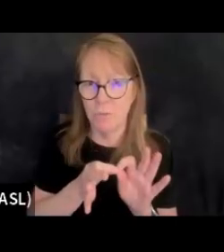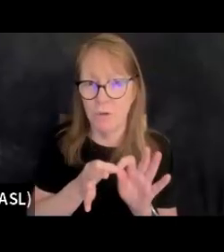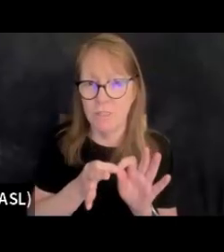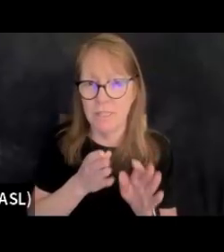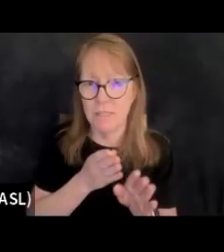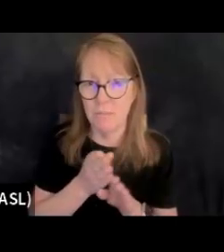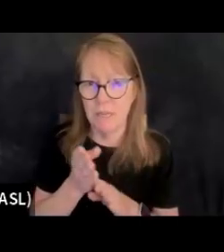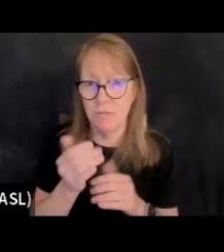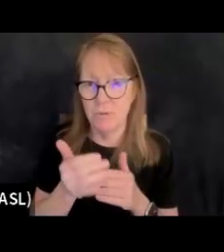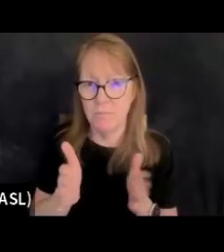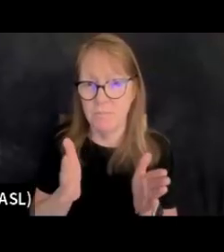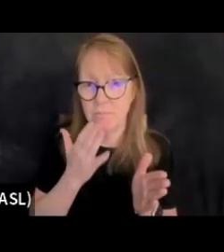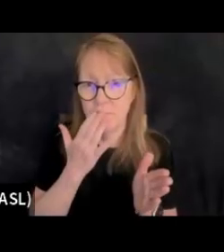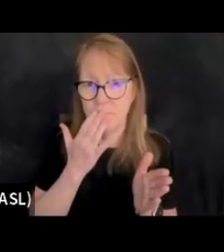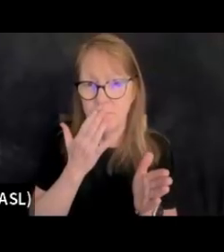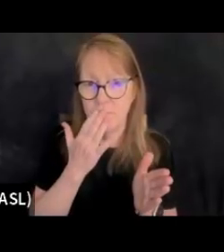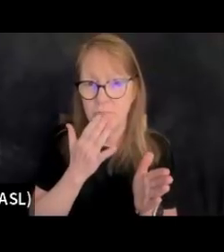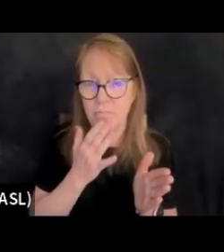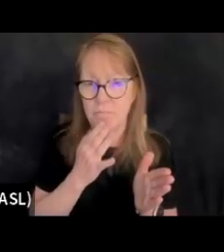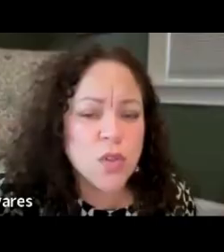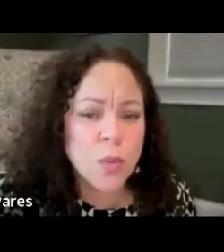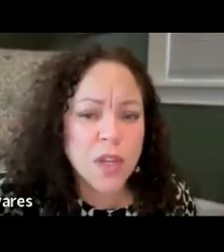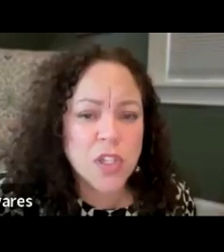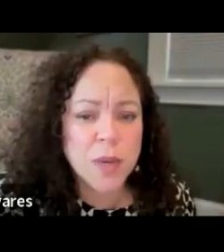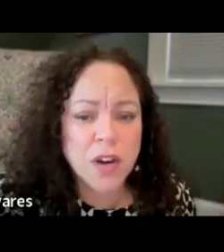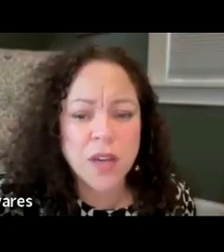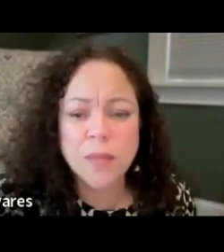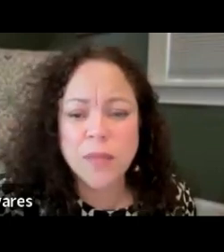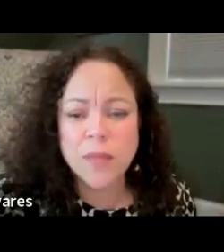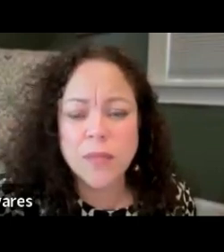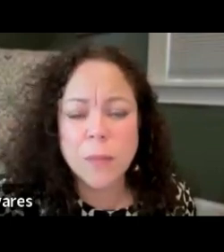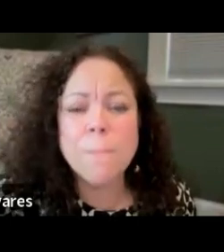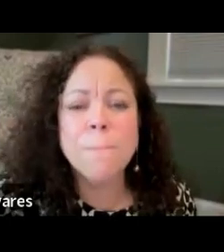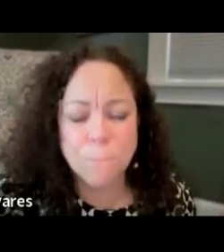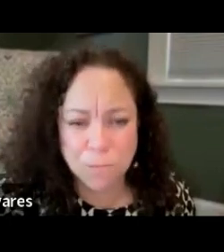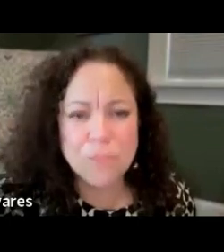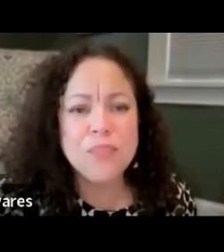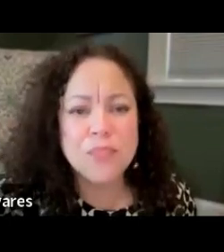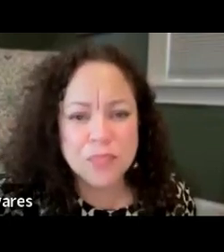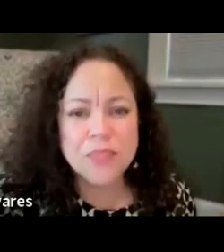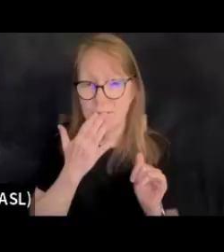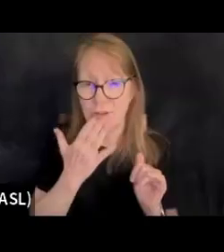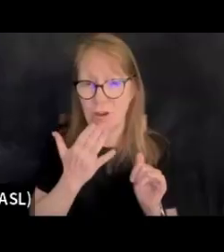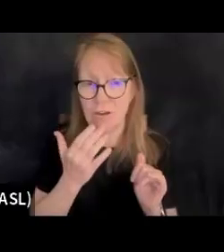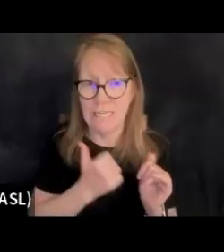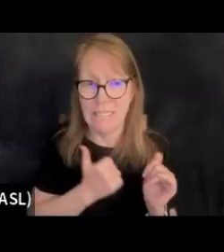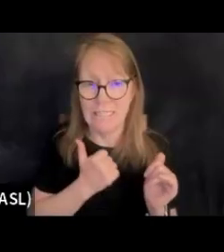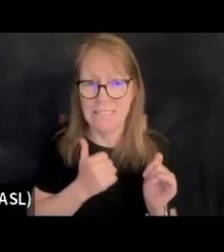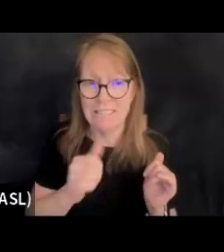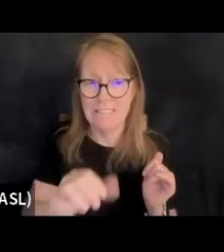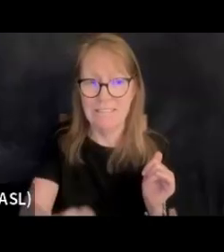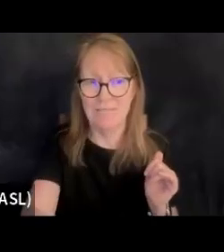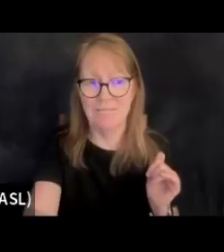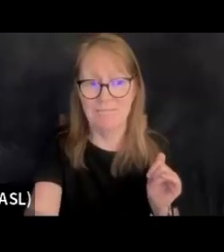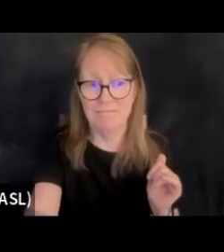An interpreter is in the main room. Thank you so much, They're Mary. simultaneously speaking.